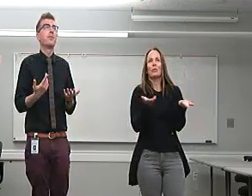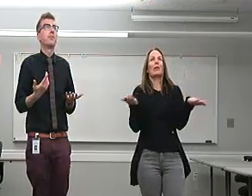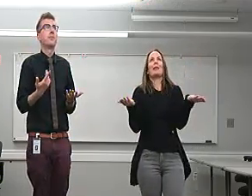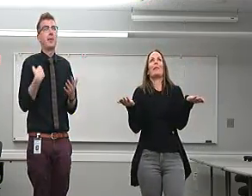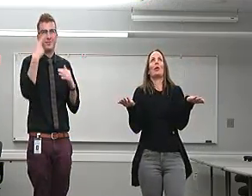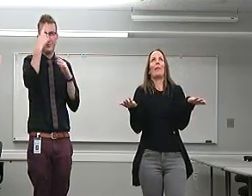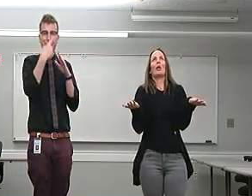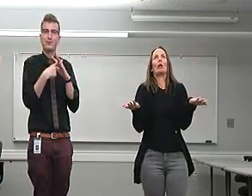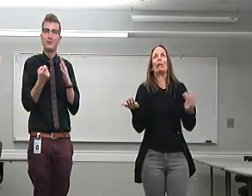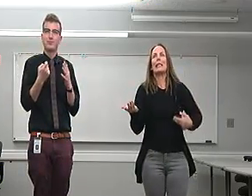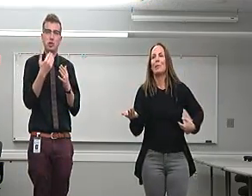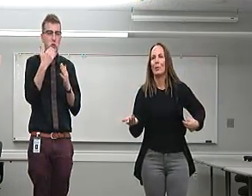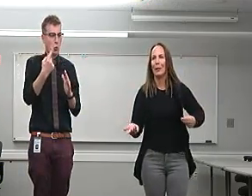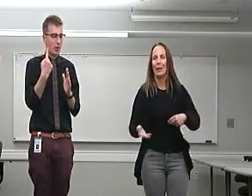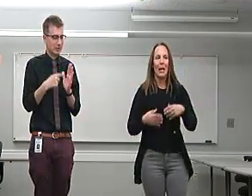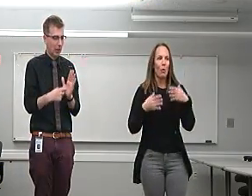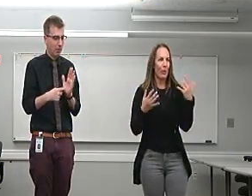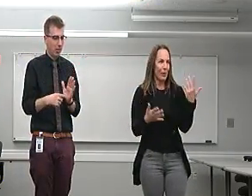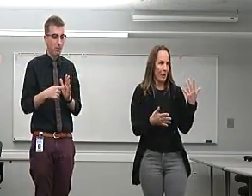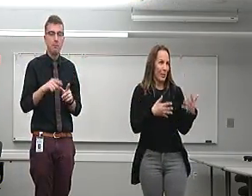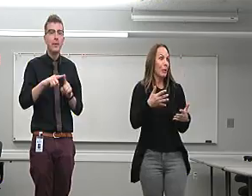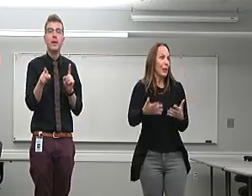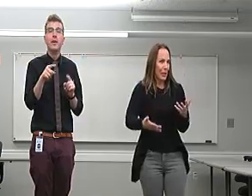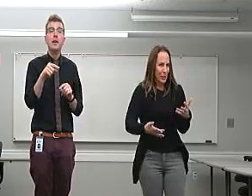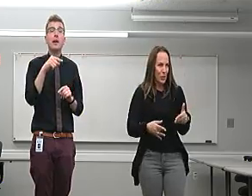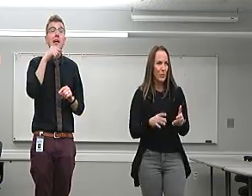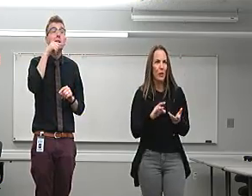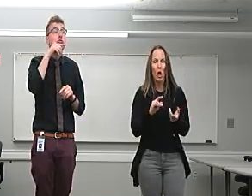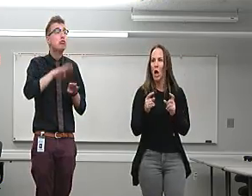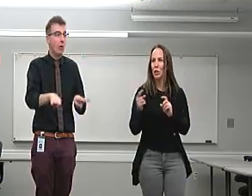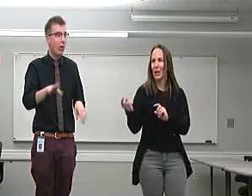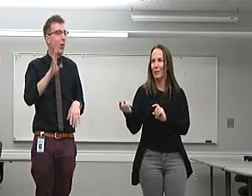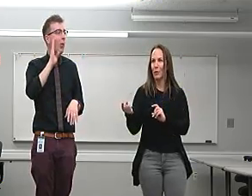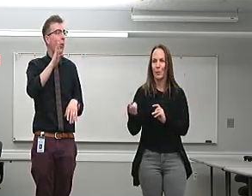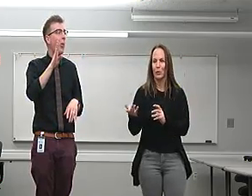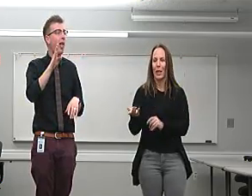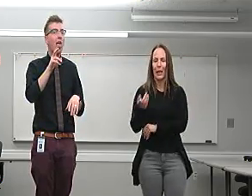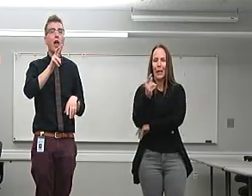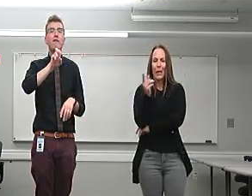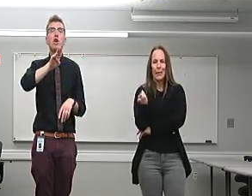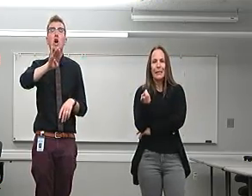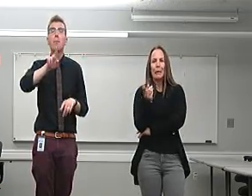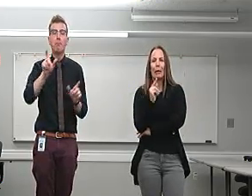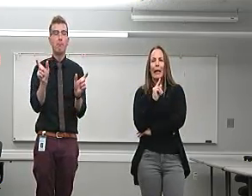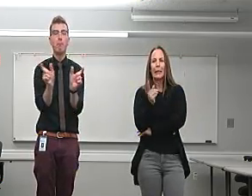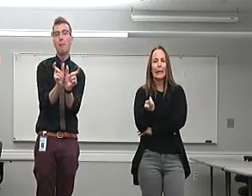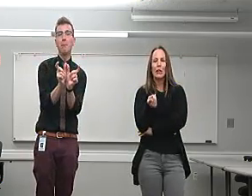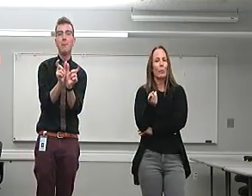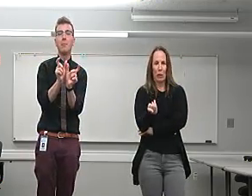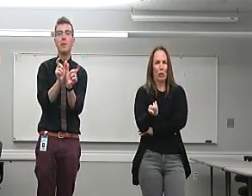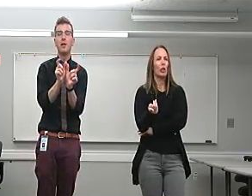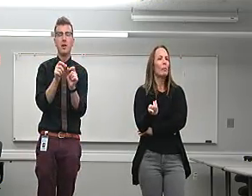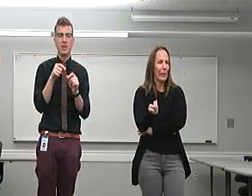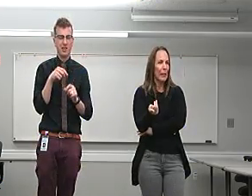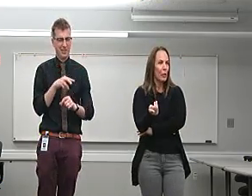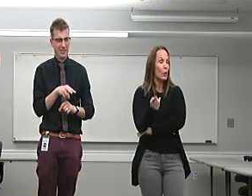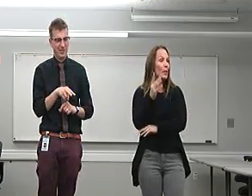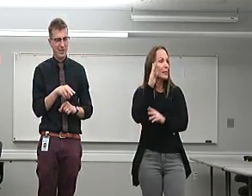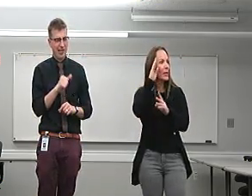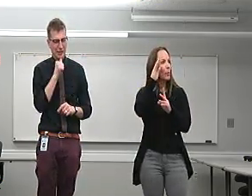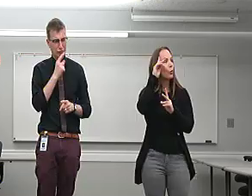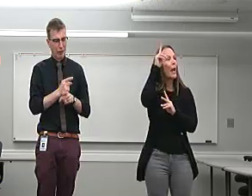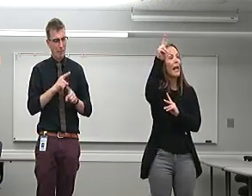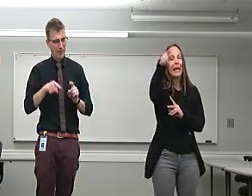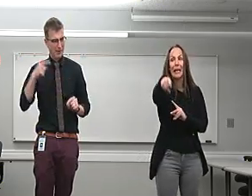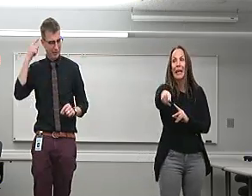good example, but with hearing kids too, they'll conjugate verbs, and you're like, that's not right in English, but it should be, because their brain